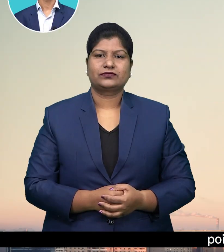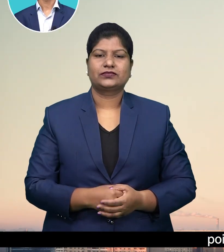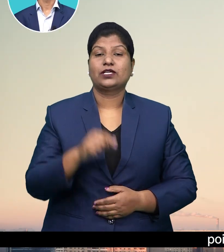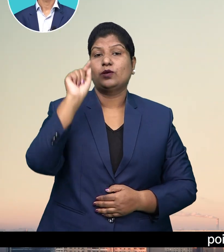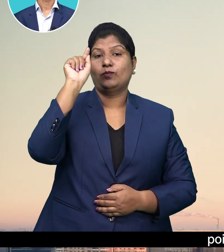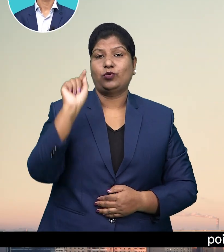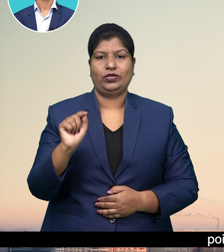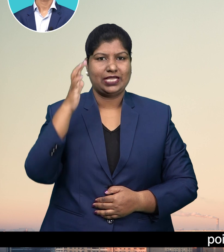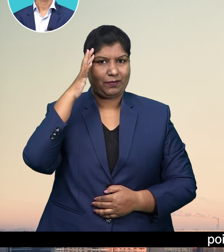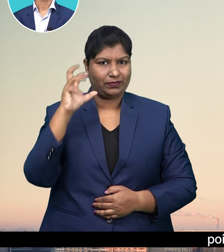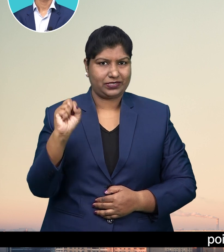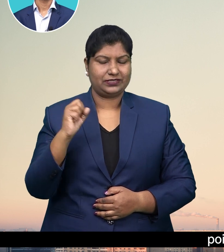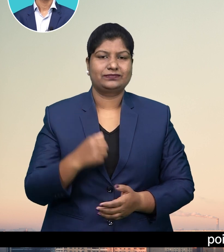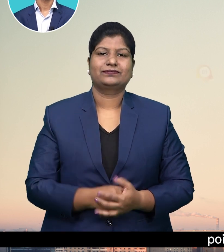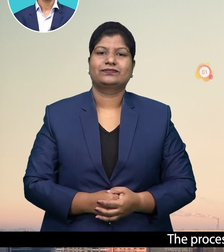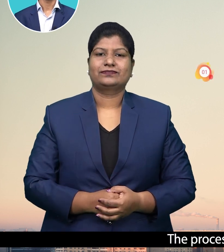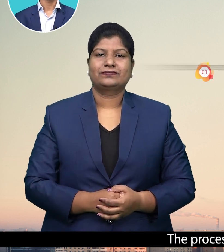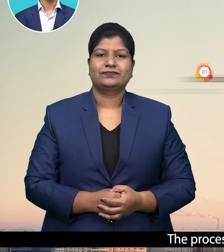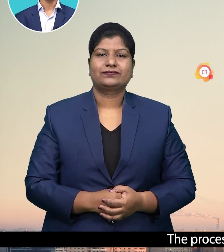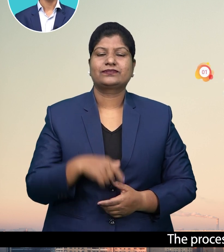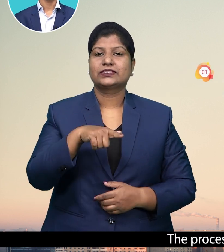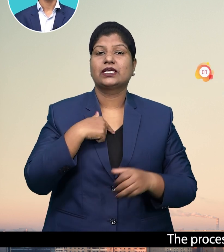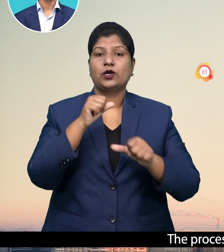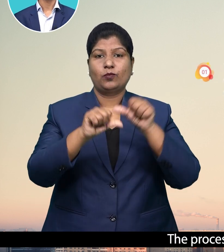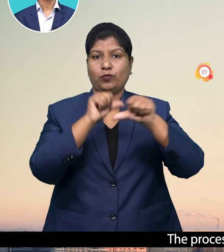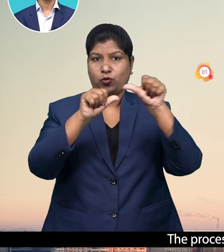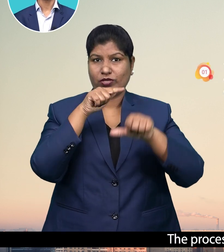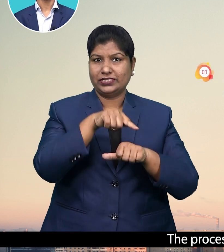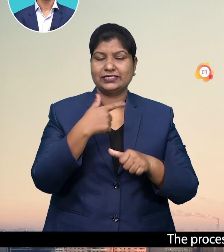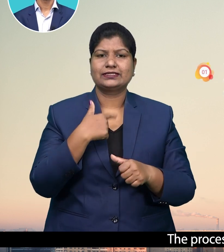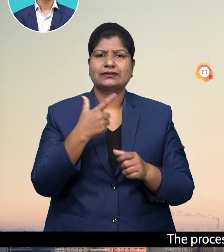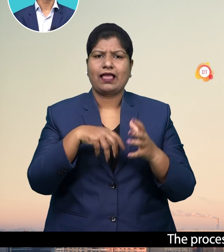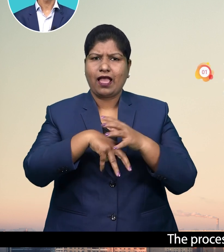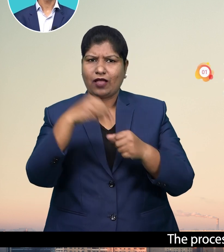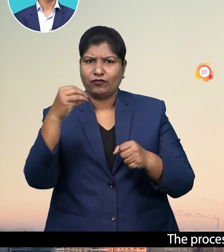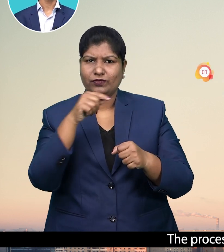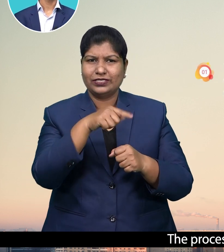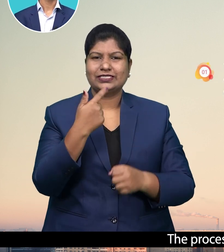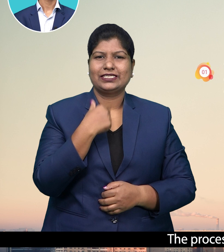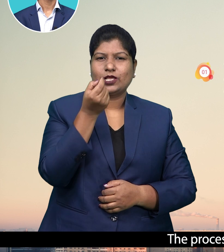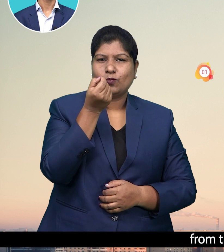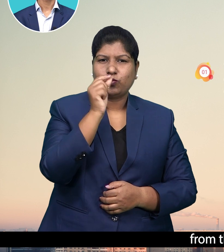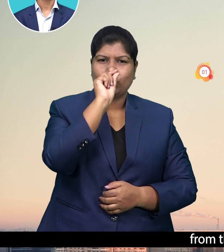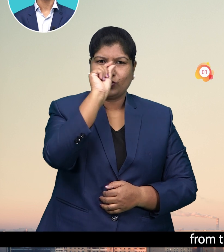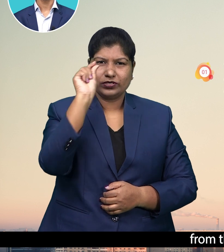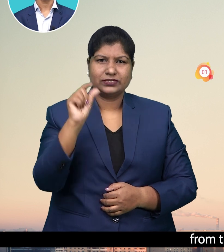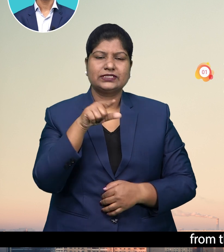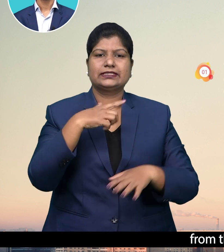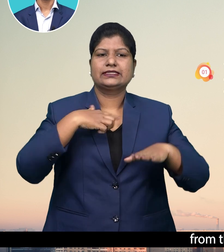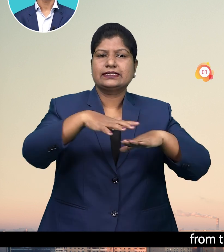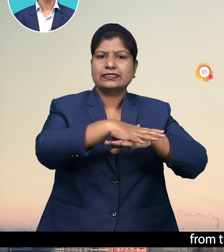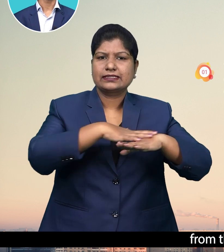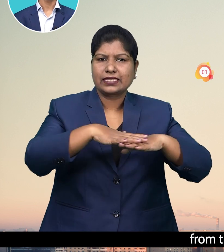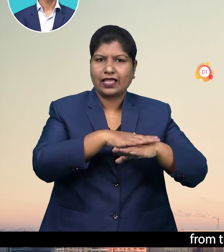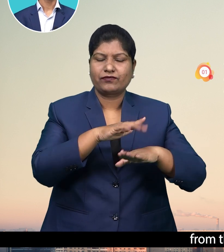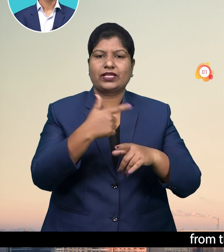Points to remember: the process of escaping molecules from the surface